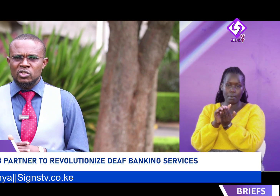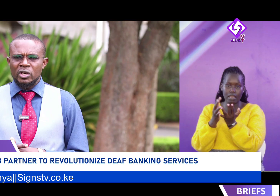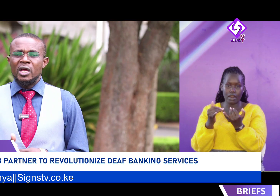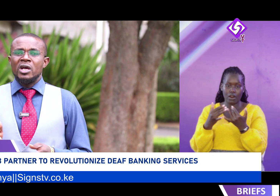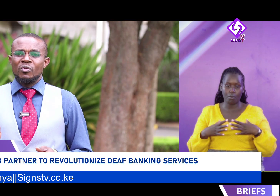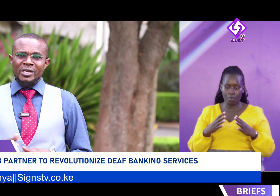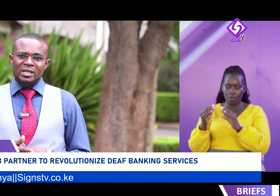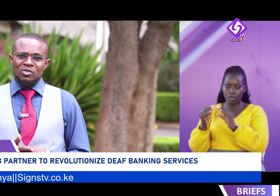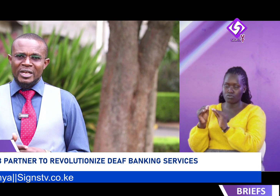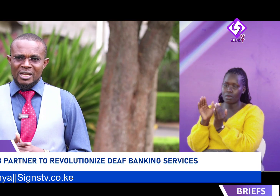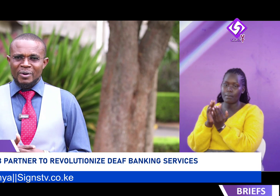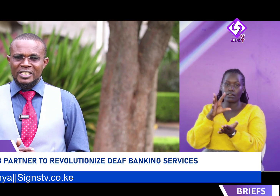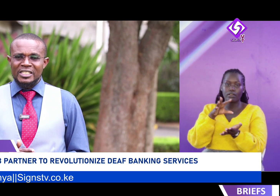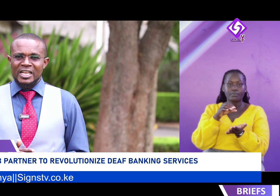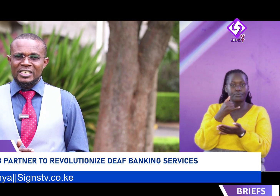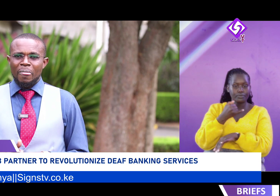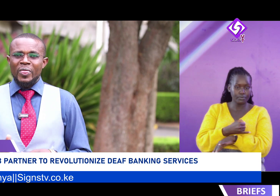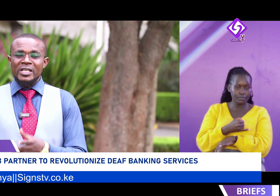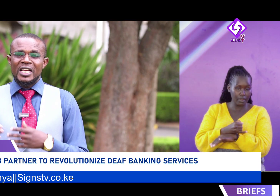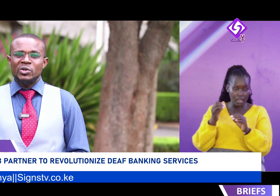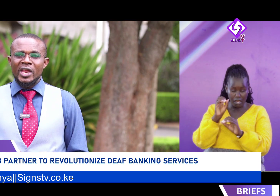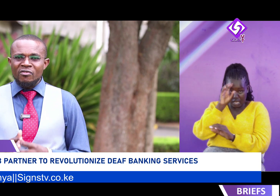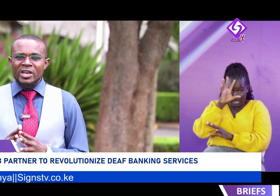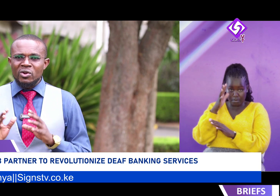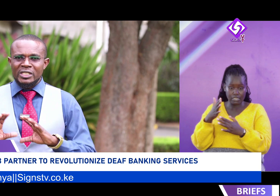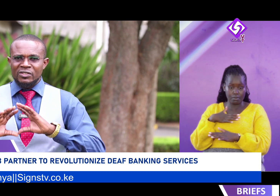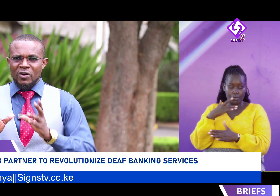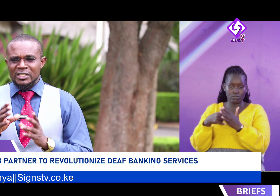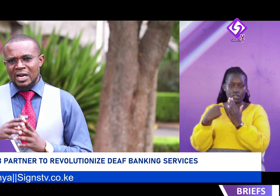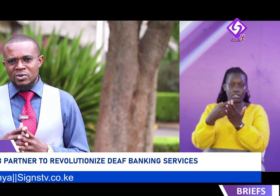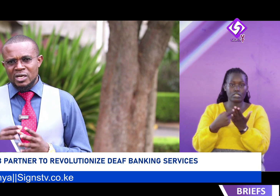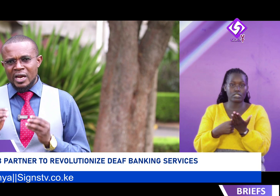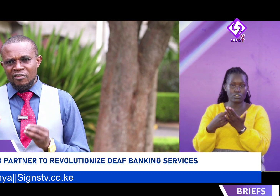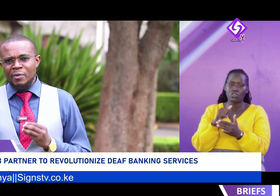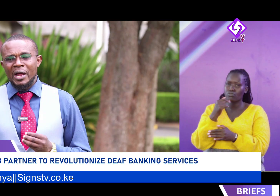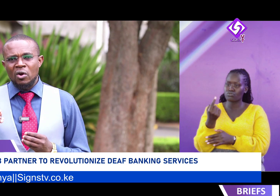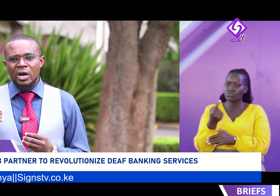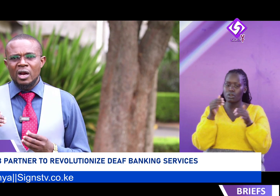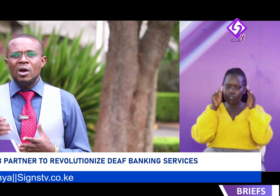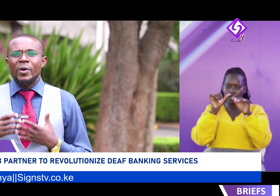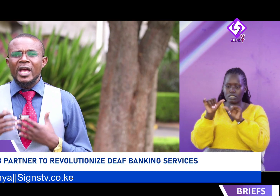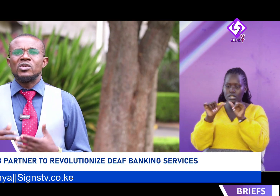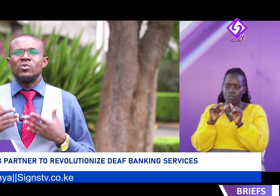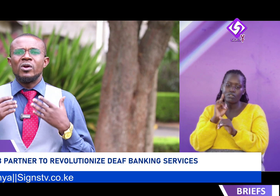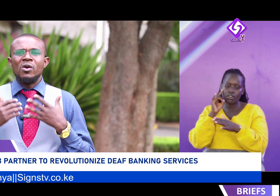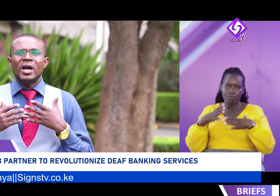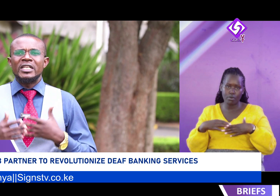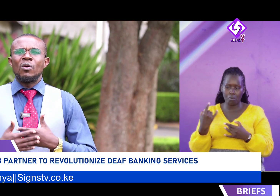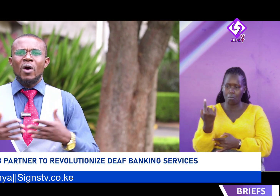institution. To my surprise is that the discussion even did not just focus around deaf people alone. We had to look at the